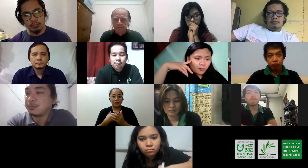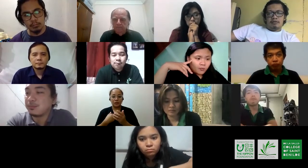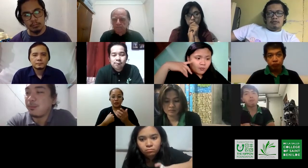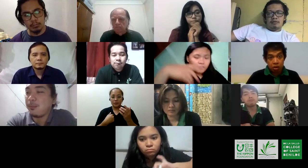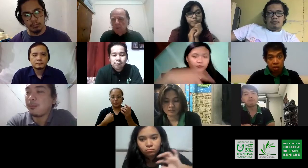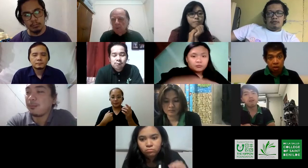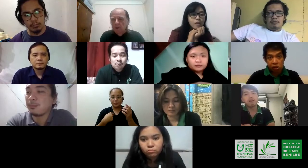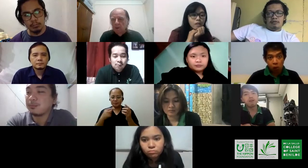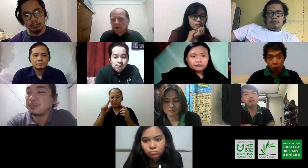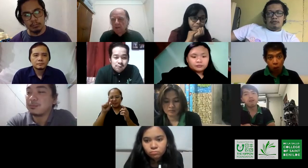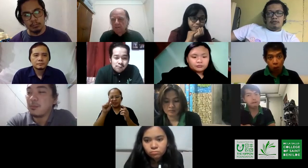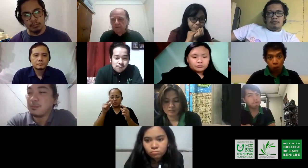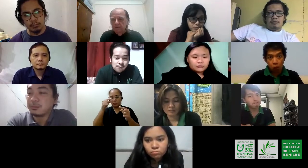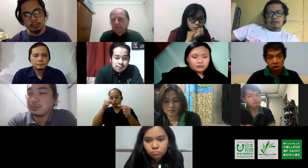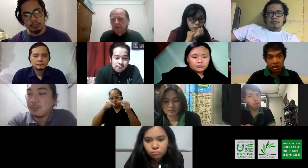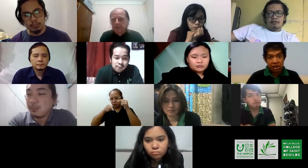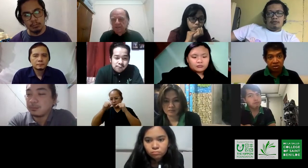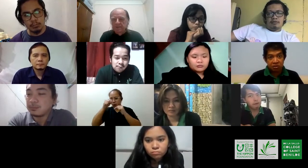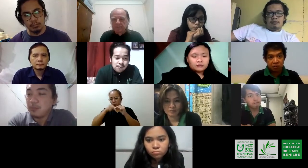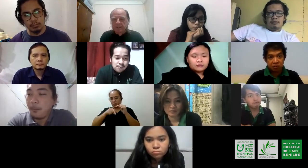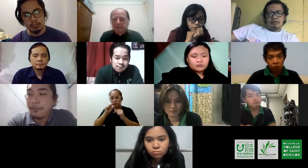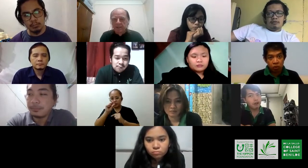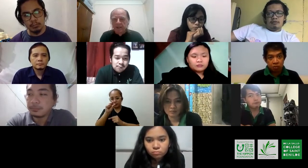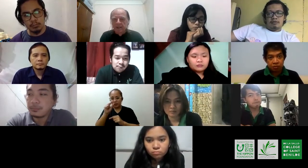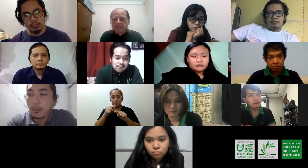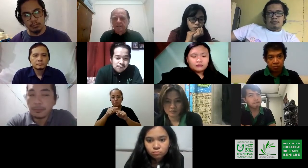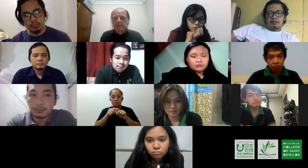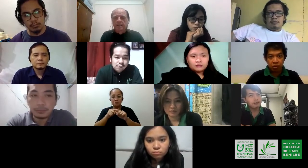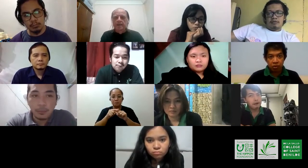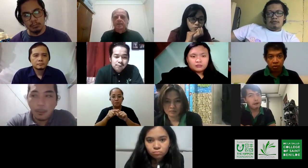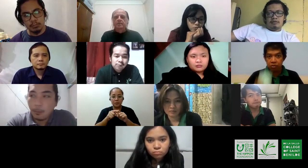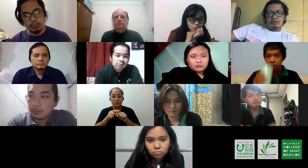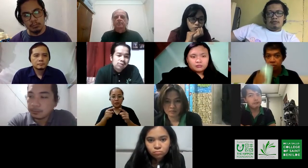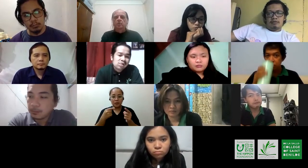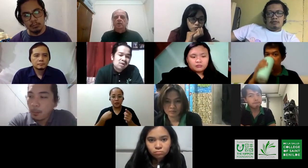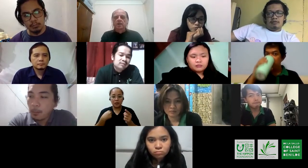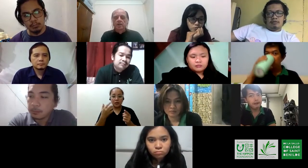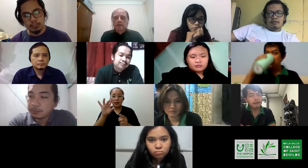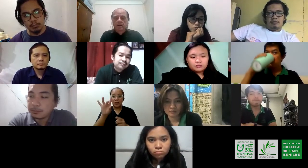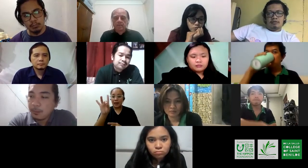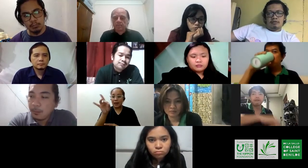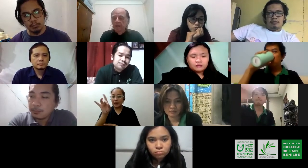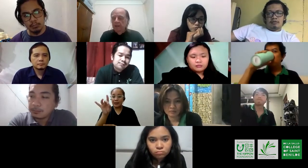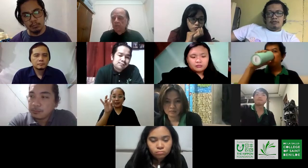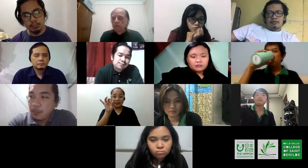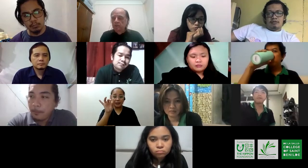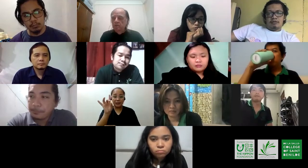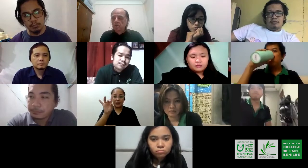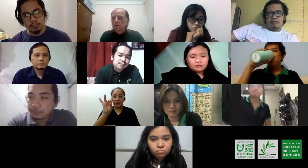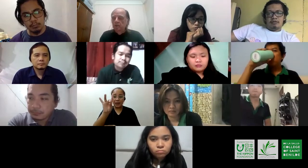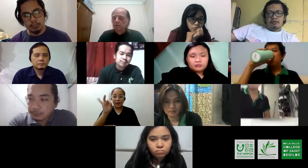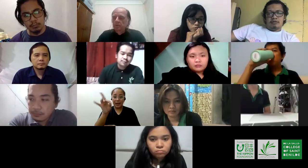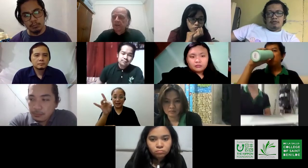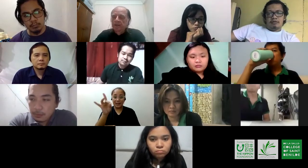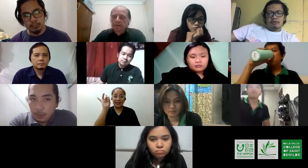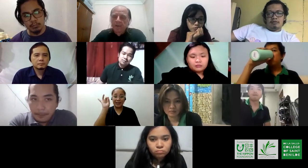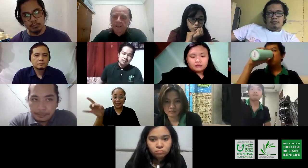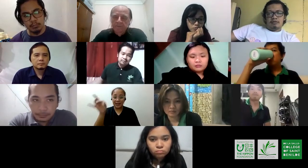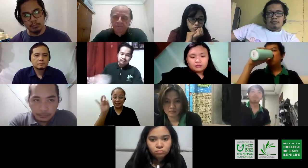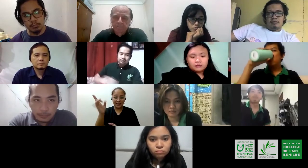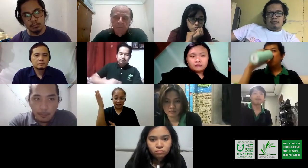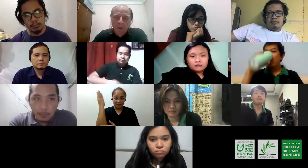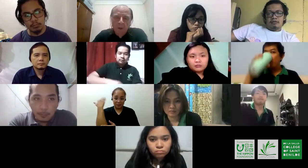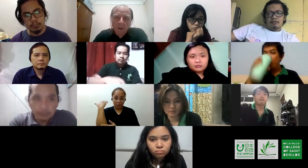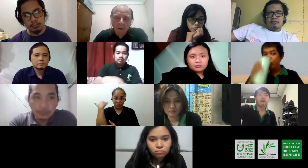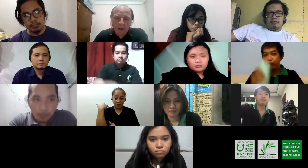bit, as we pretty much stopped at 1880 before, but I want to talk a little bit